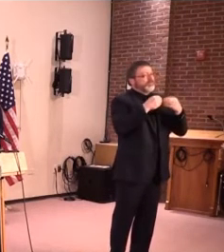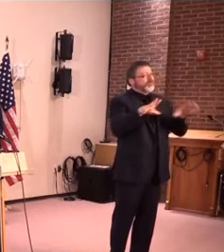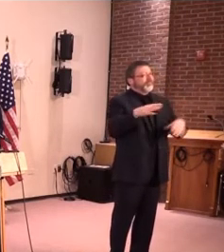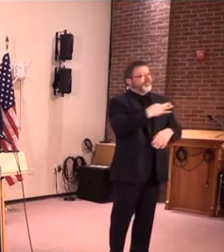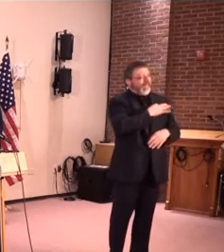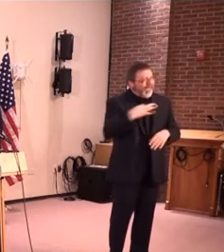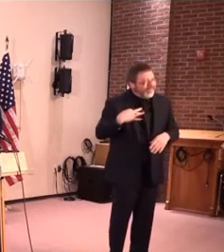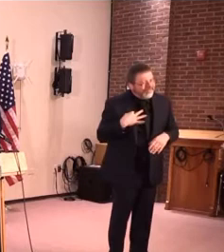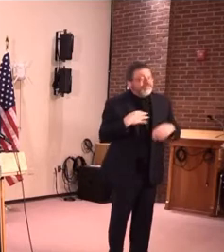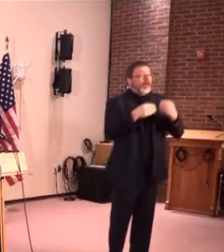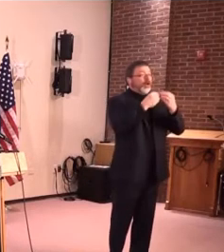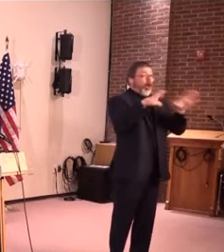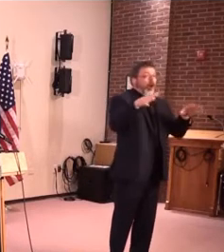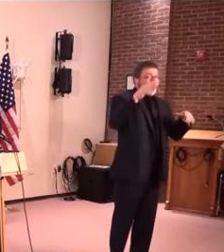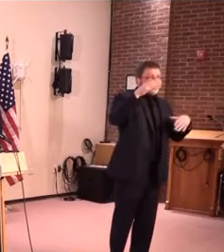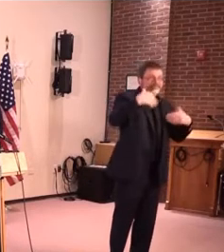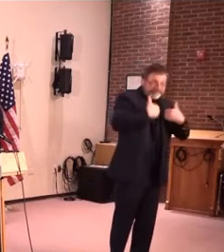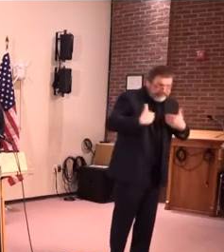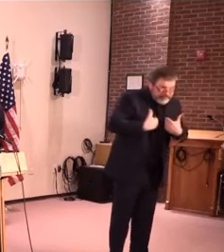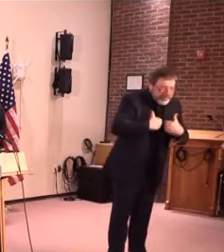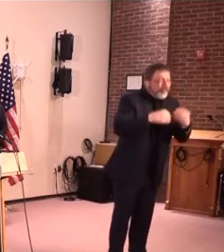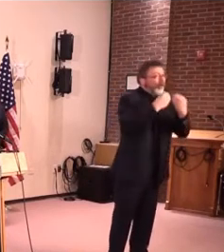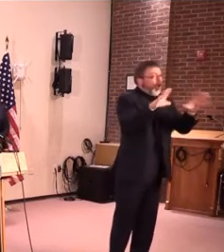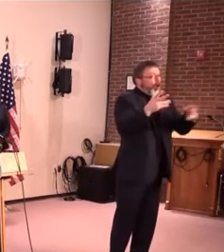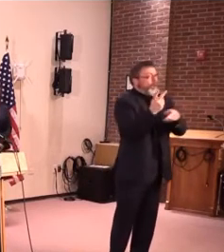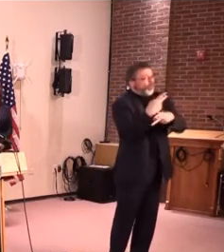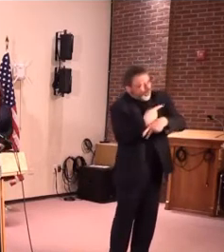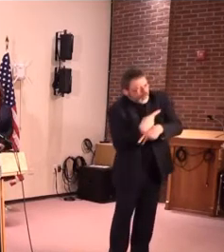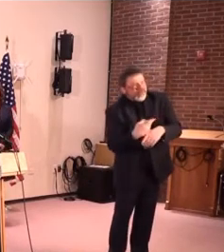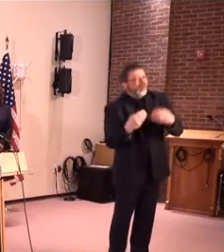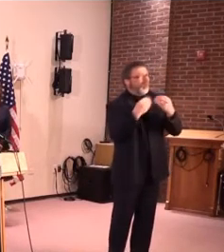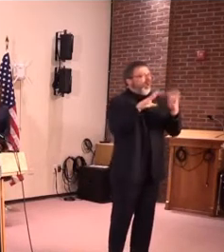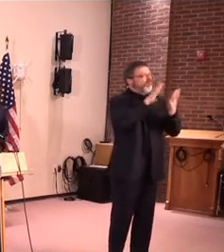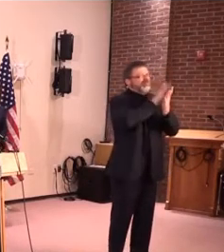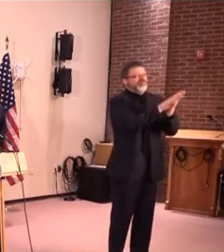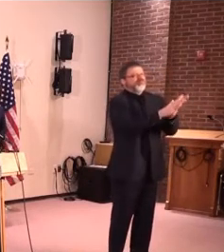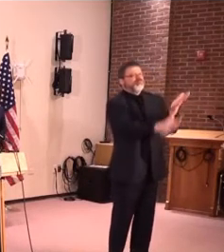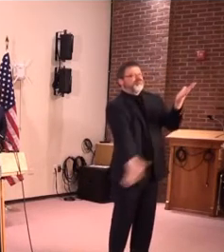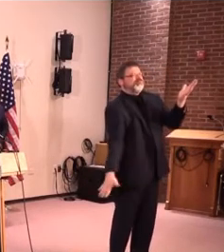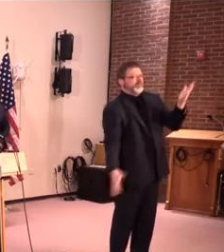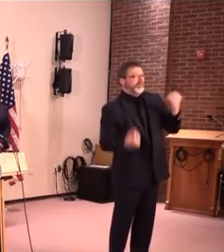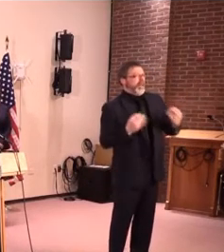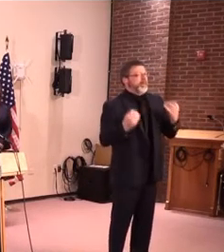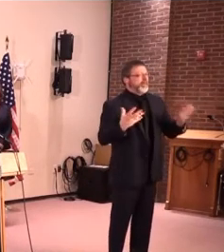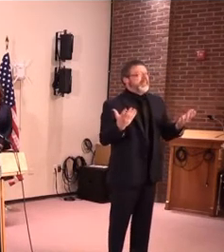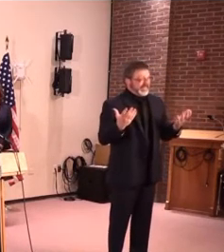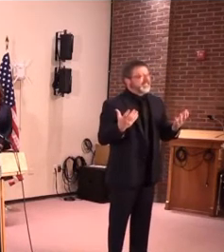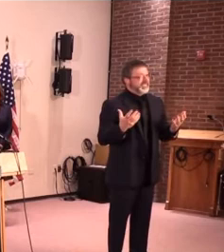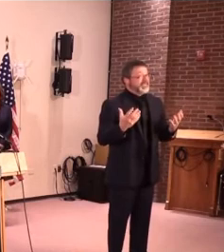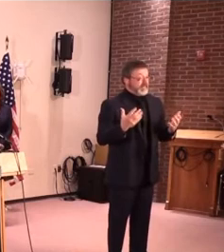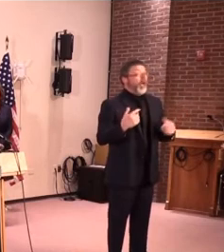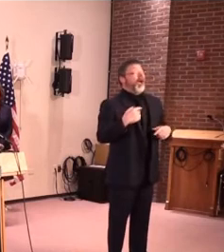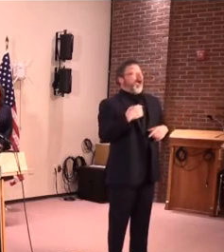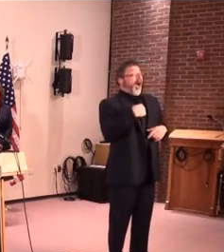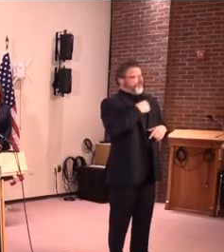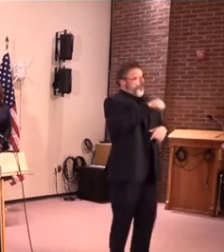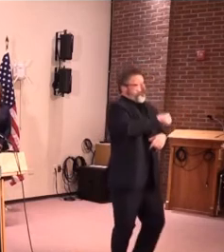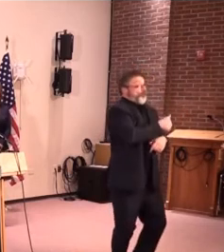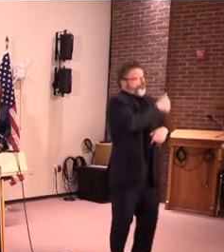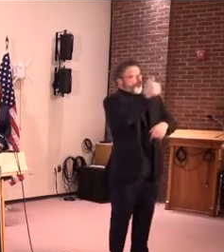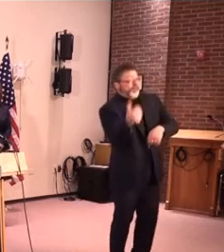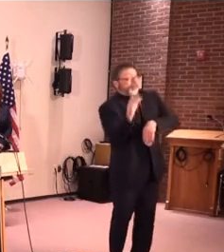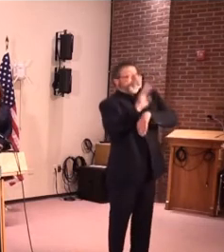At risk are many businesses who also rely on dairy for a paycheck. Those are the feed and seed dealers, the